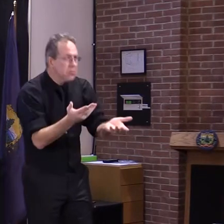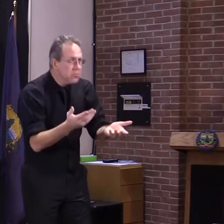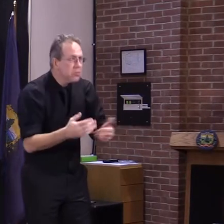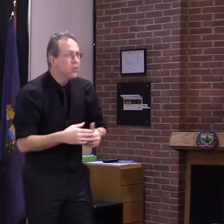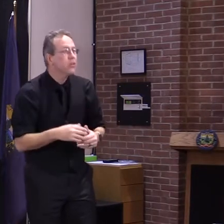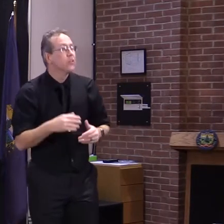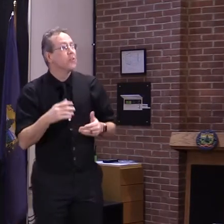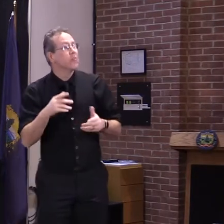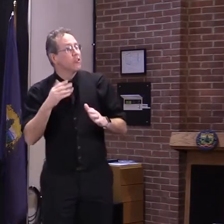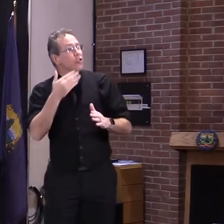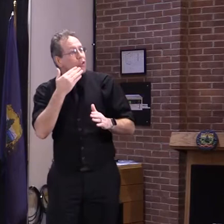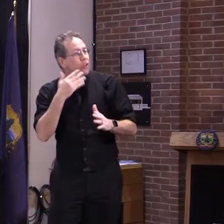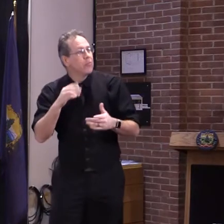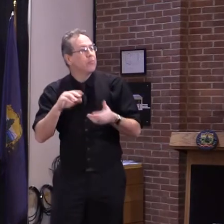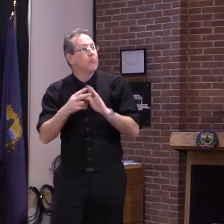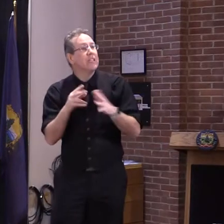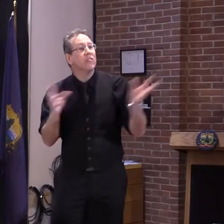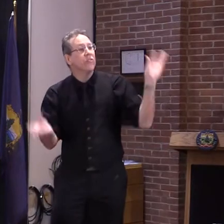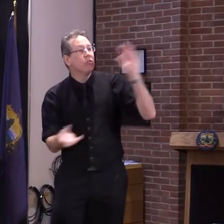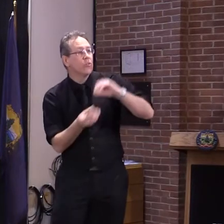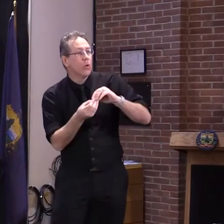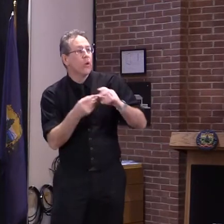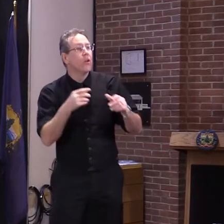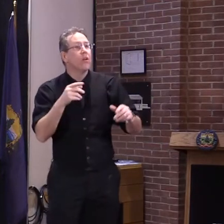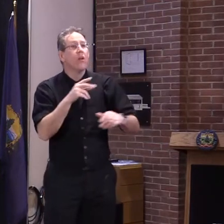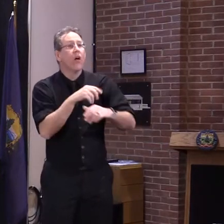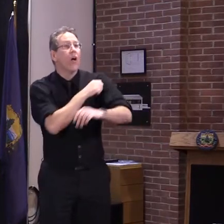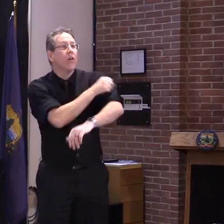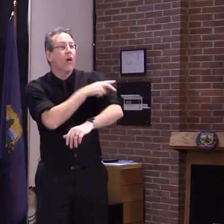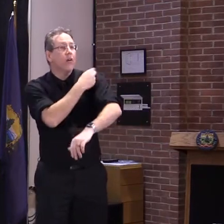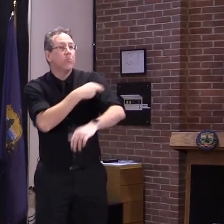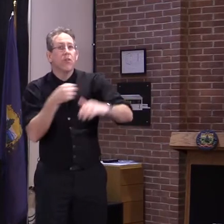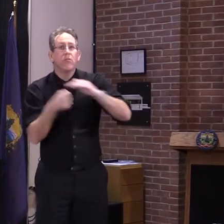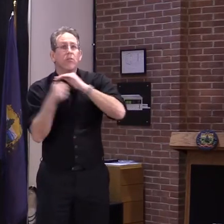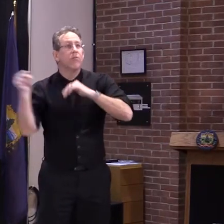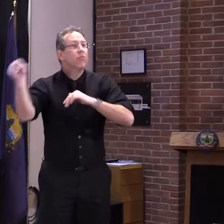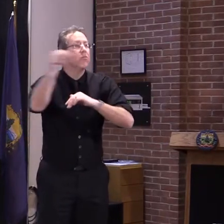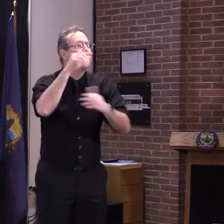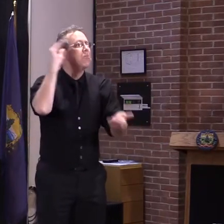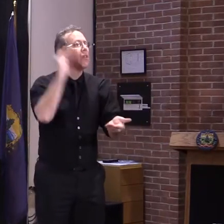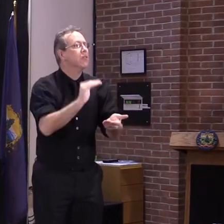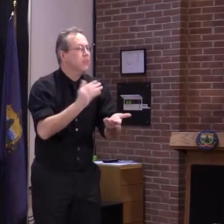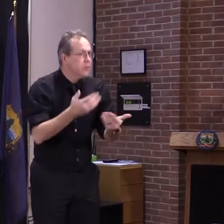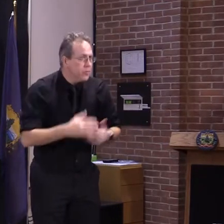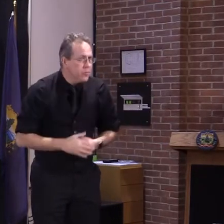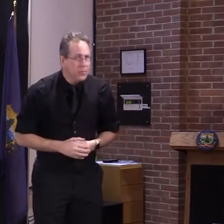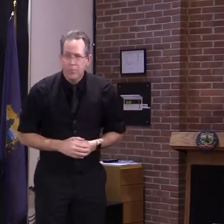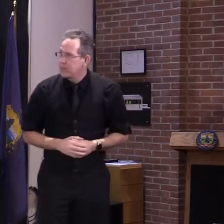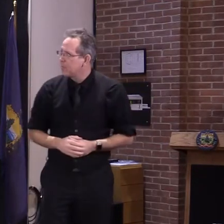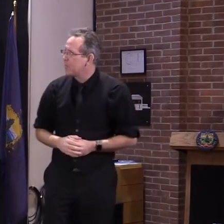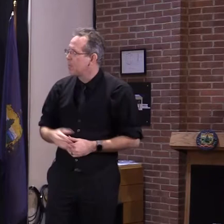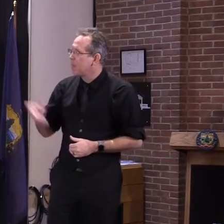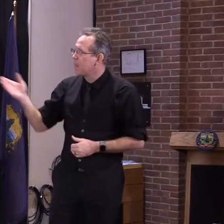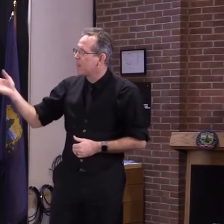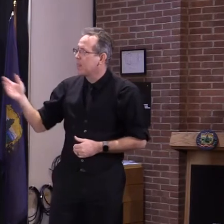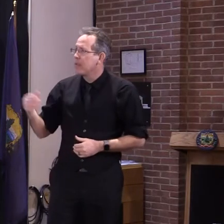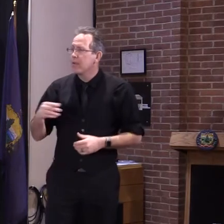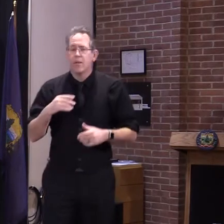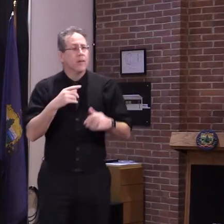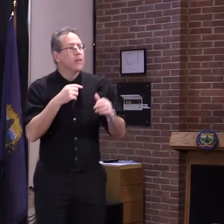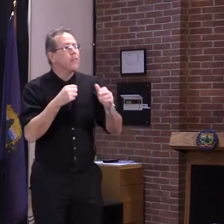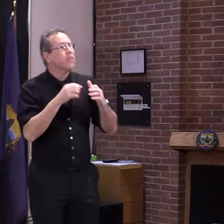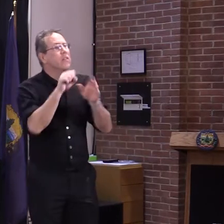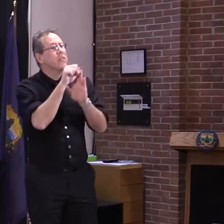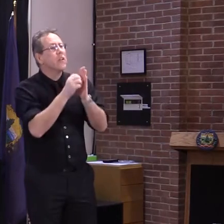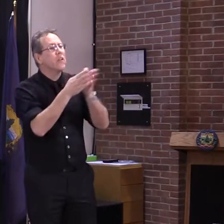total number of people in the hospital, start to decrease as well. And if we go to the next slide, you'll see that we are beginning to see that down